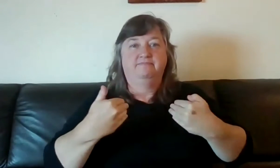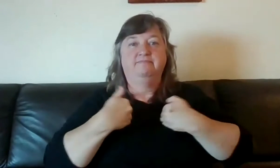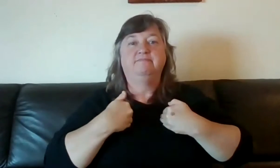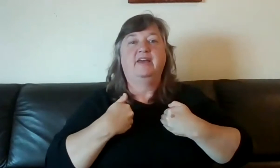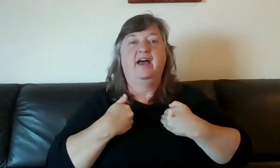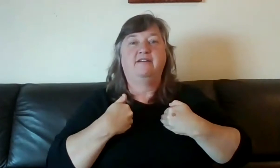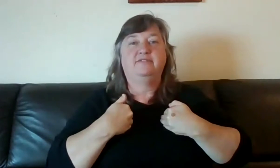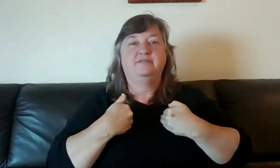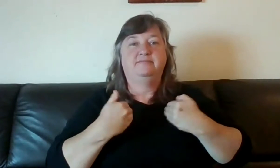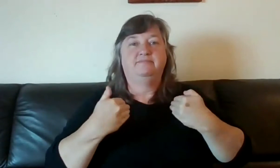Have.